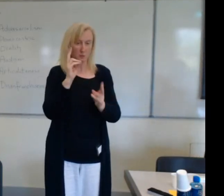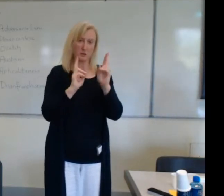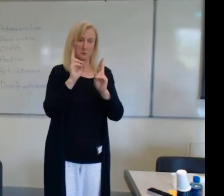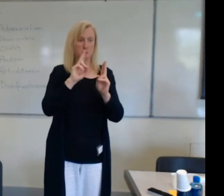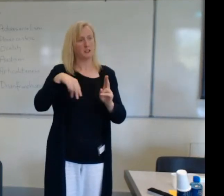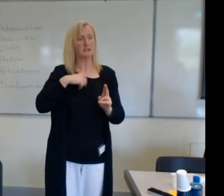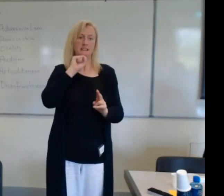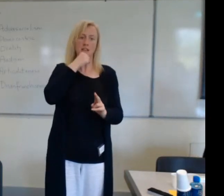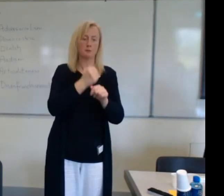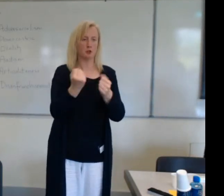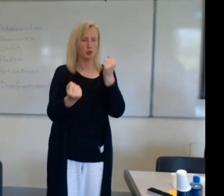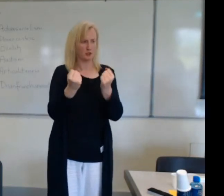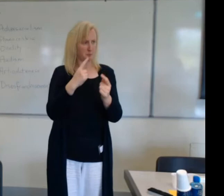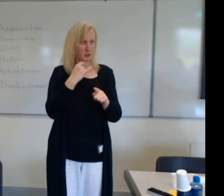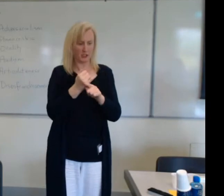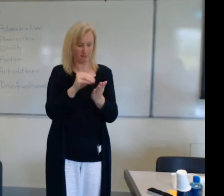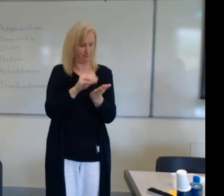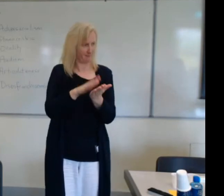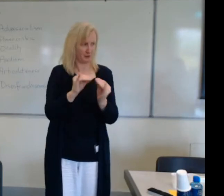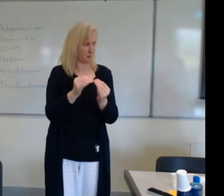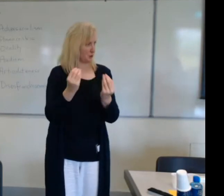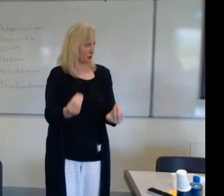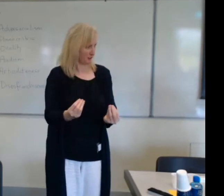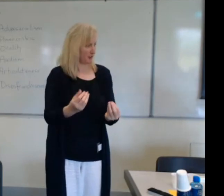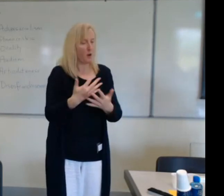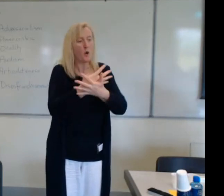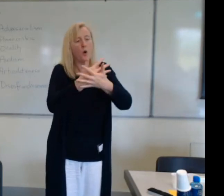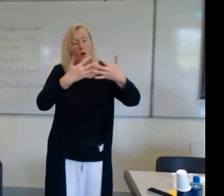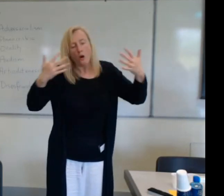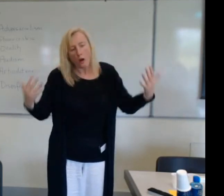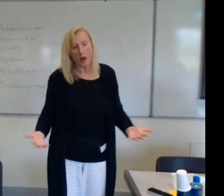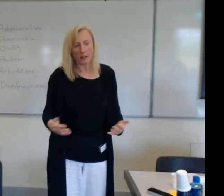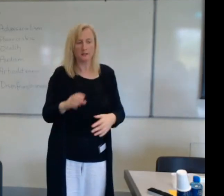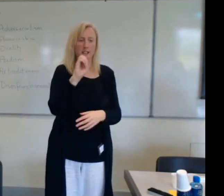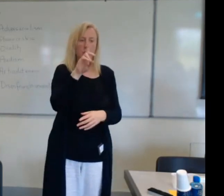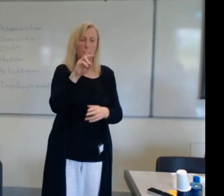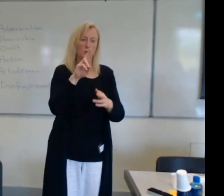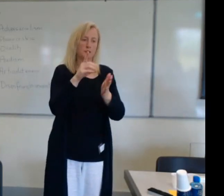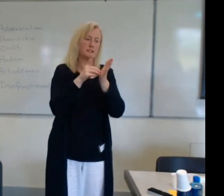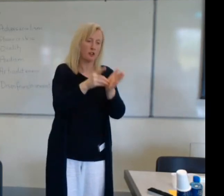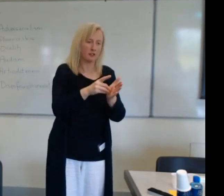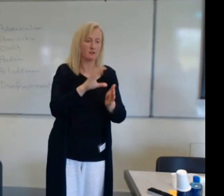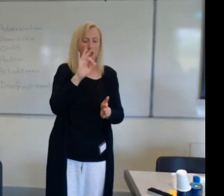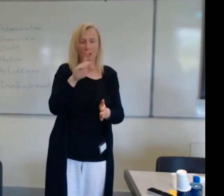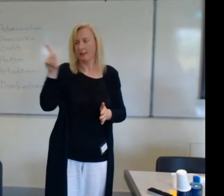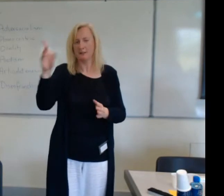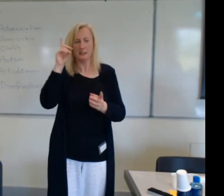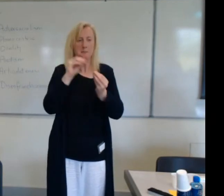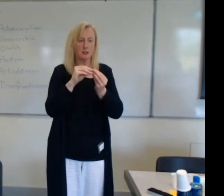about justice? And there are a ton of European directives, some of which Jill has already talked about, and I'm conscious of time, so I'm going to just say